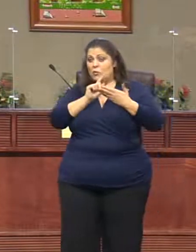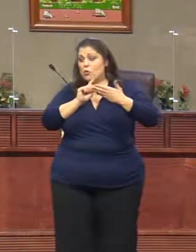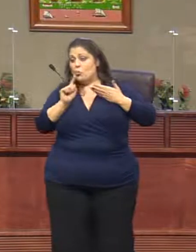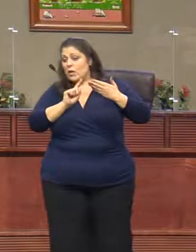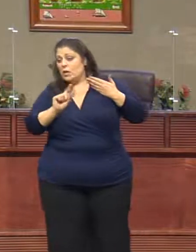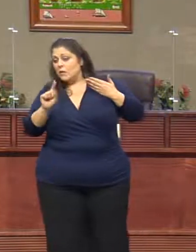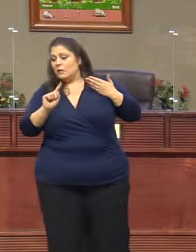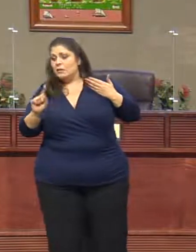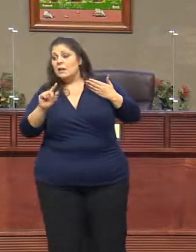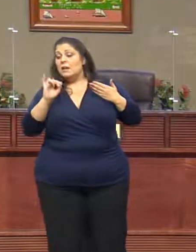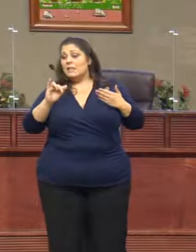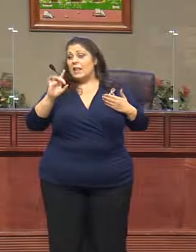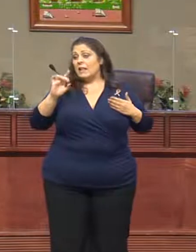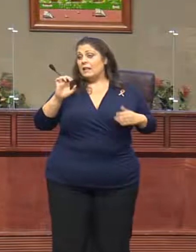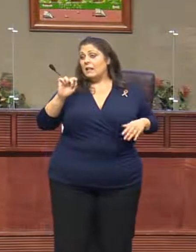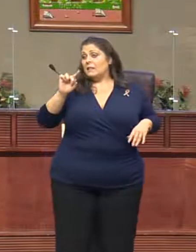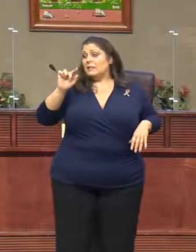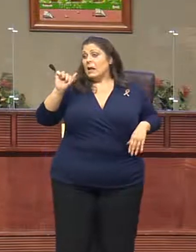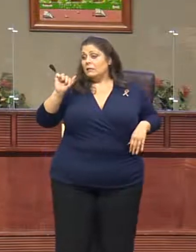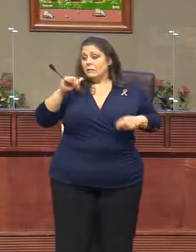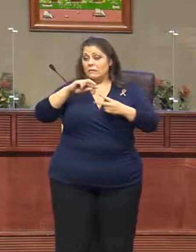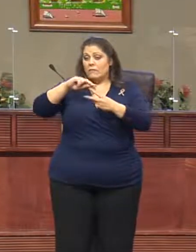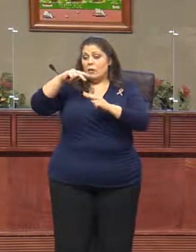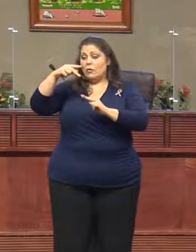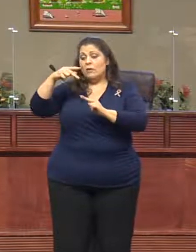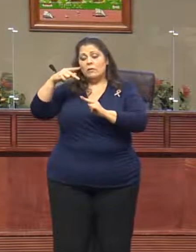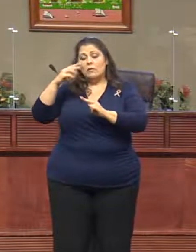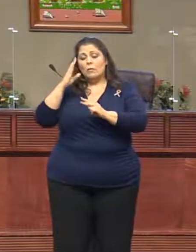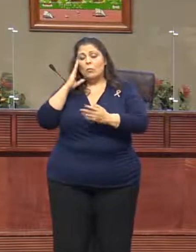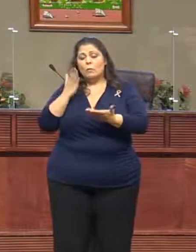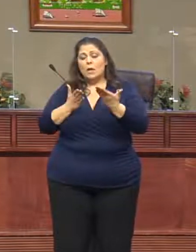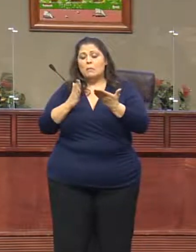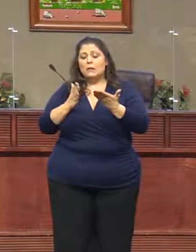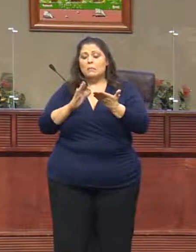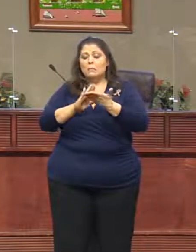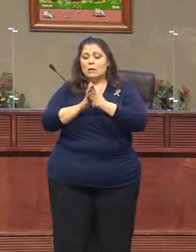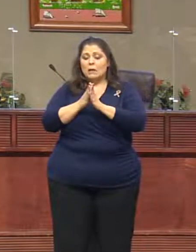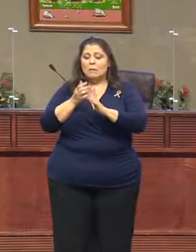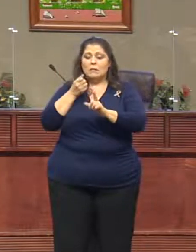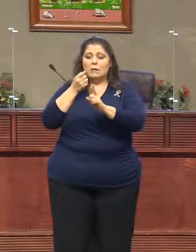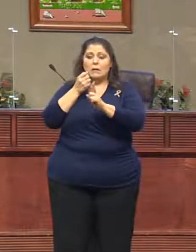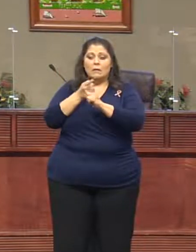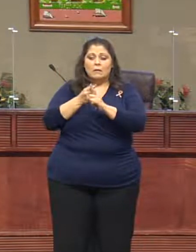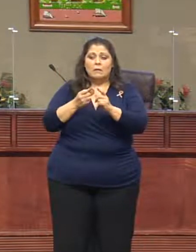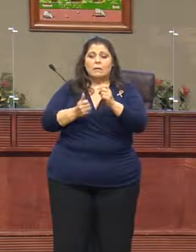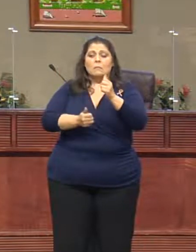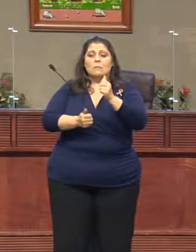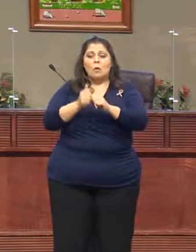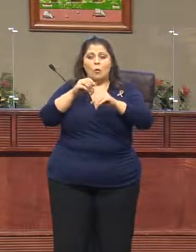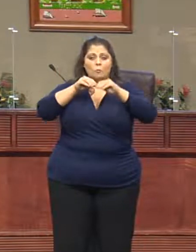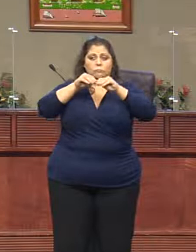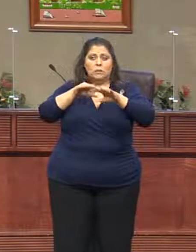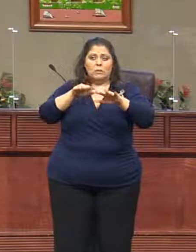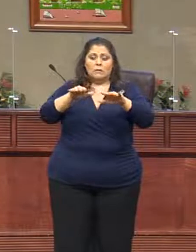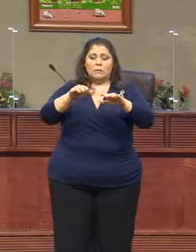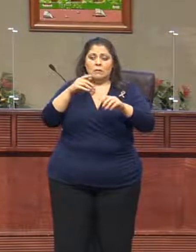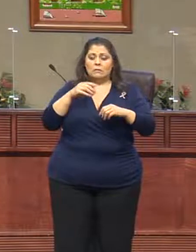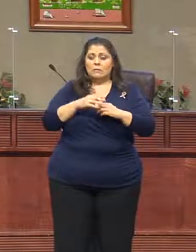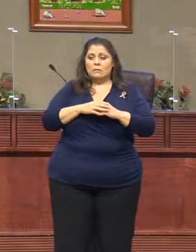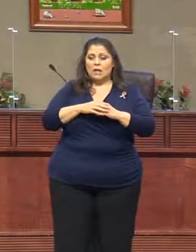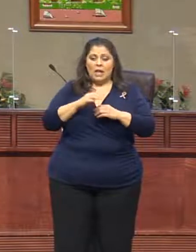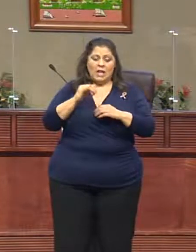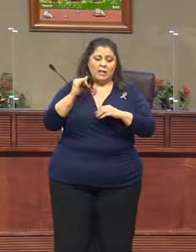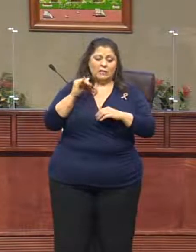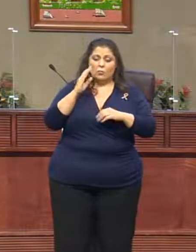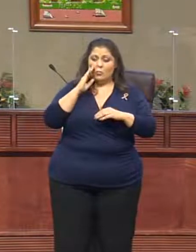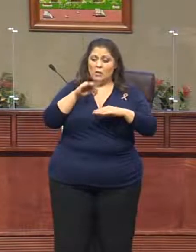this Delta variant perhaps will become the dominant variant that we see that is creating the rate of infection